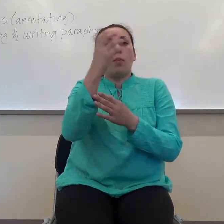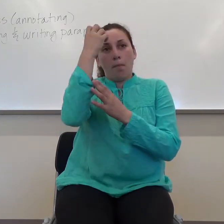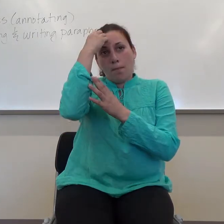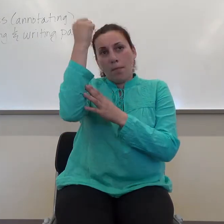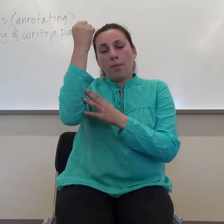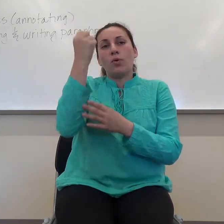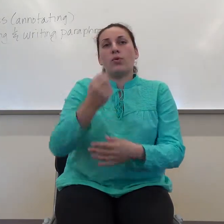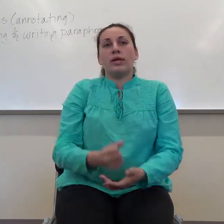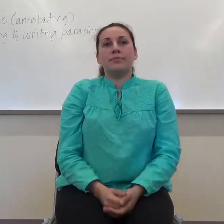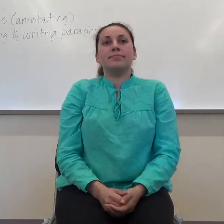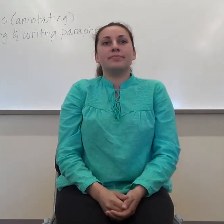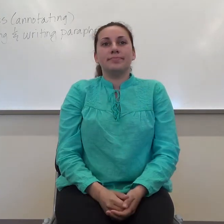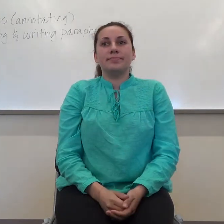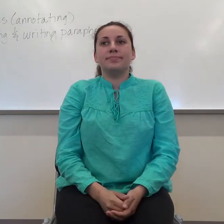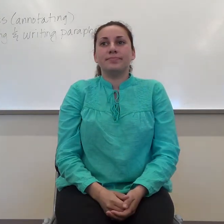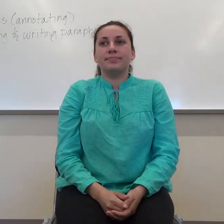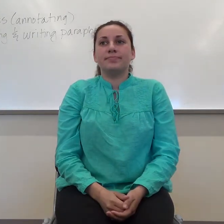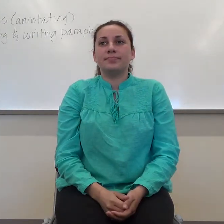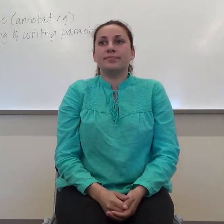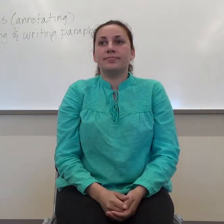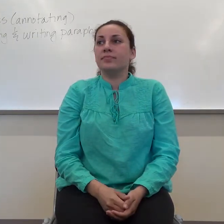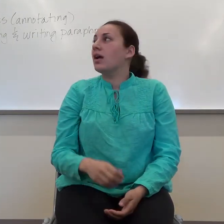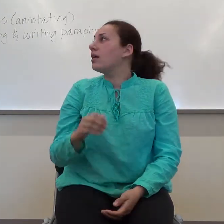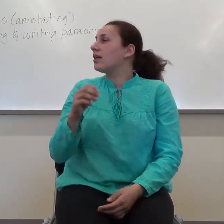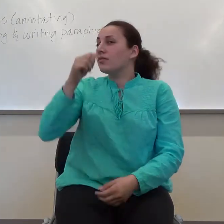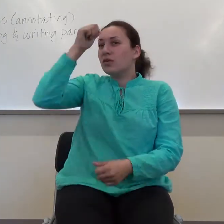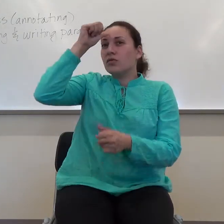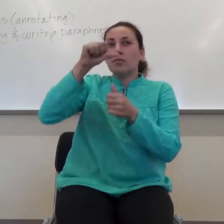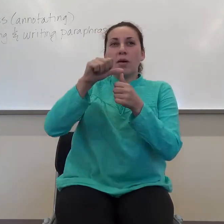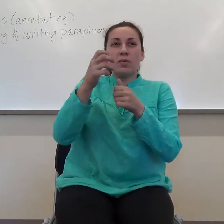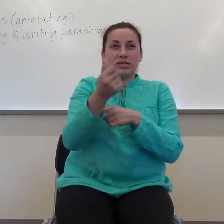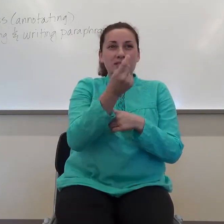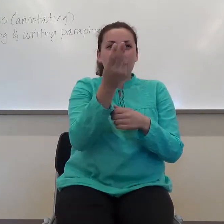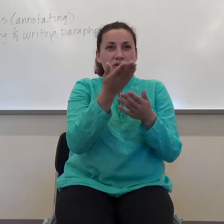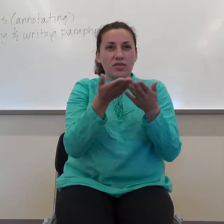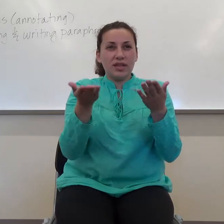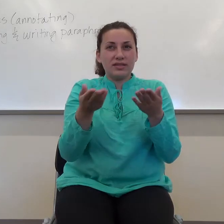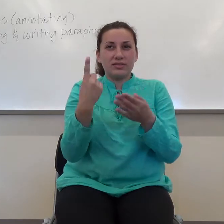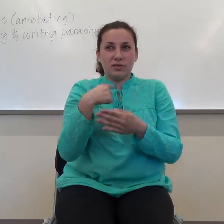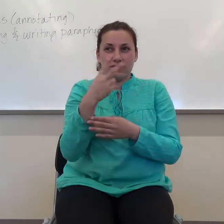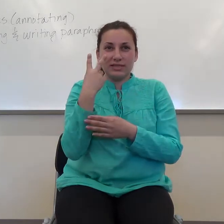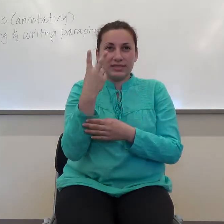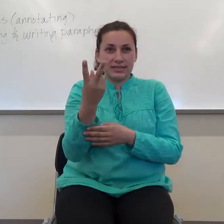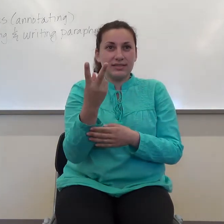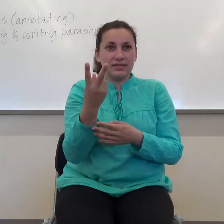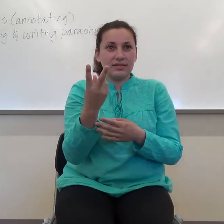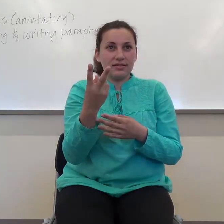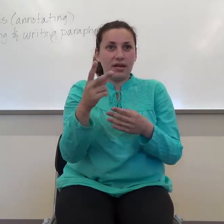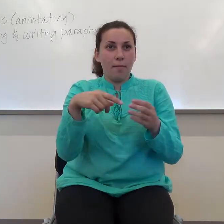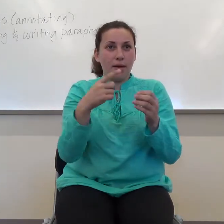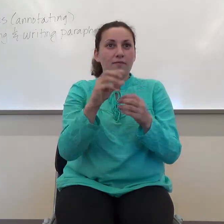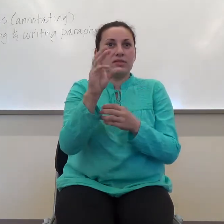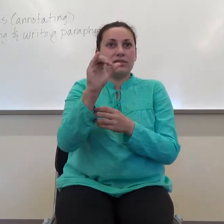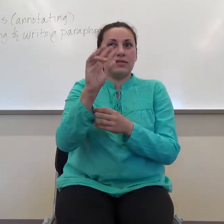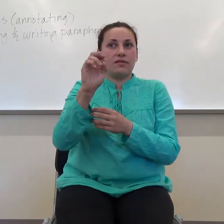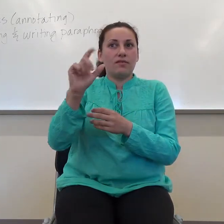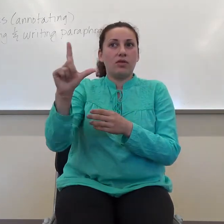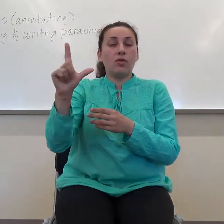knowledge, okay? Like we talked about with the several things we've seen about the Civil War. This isn't a